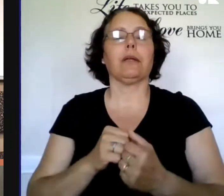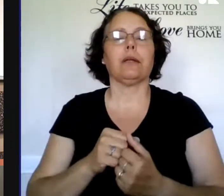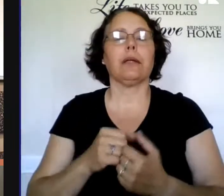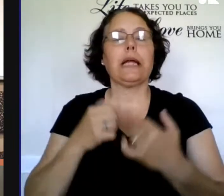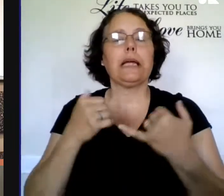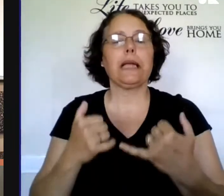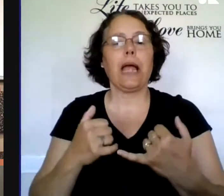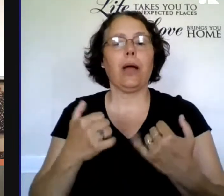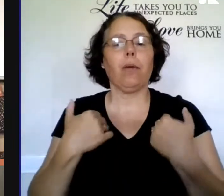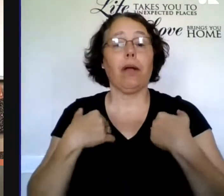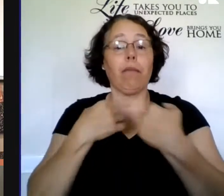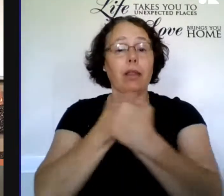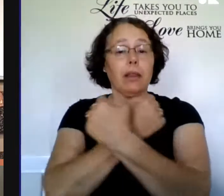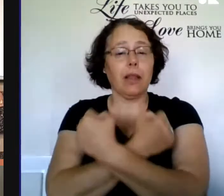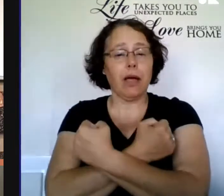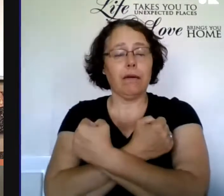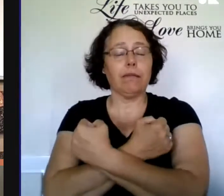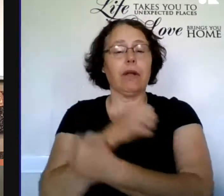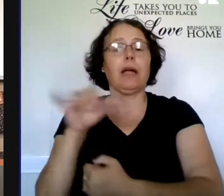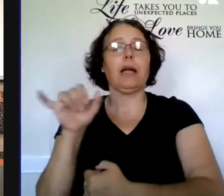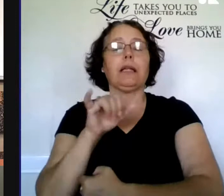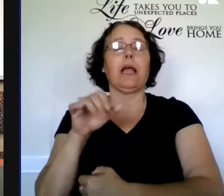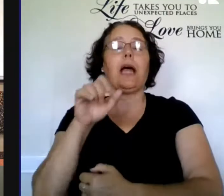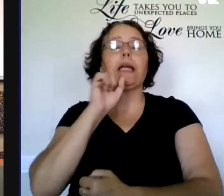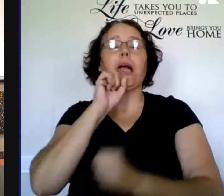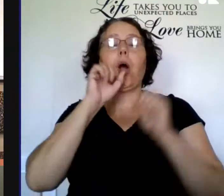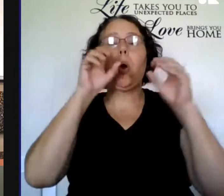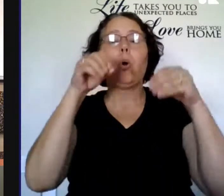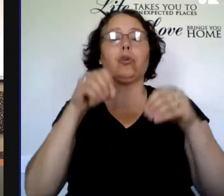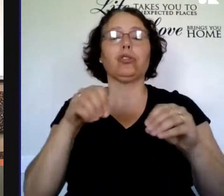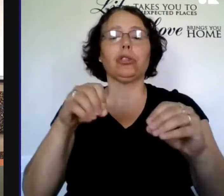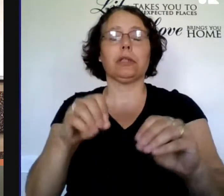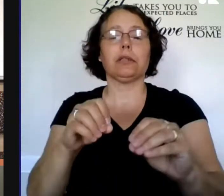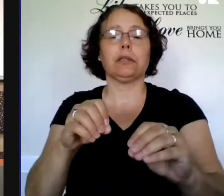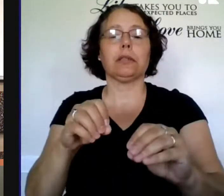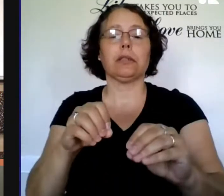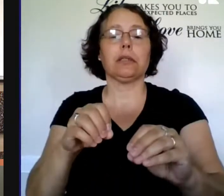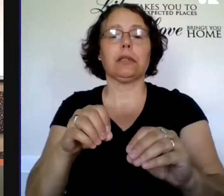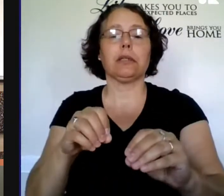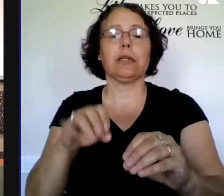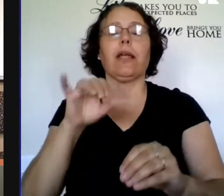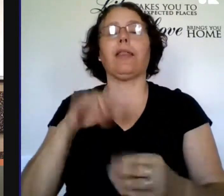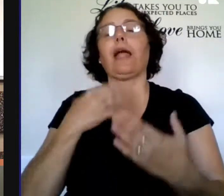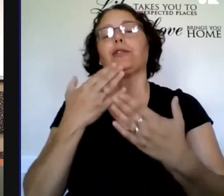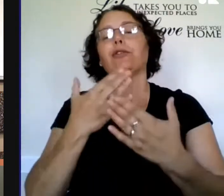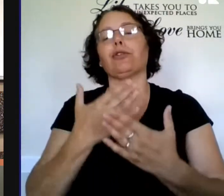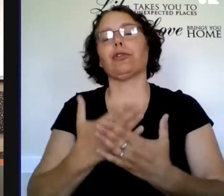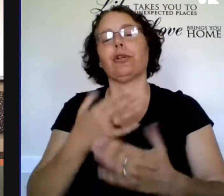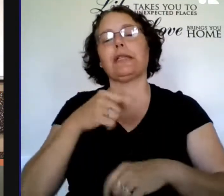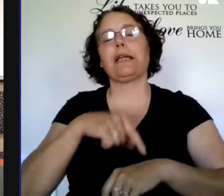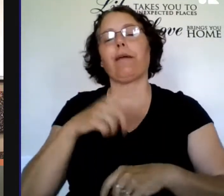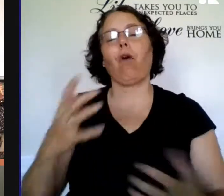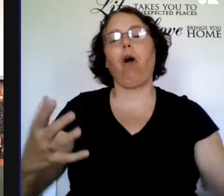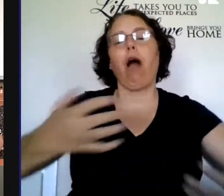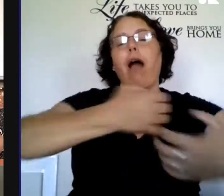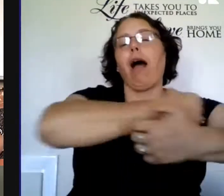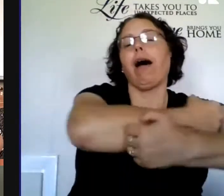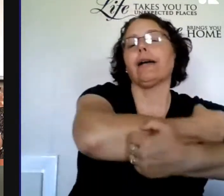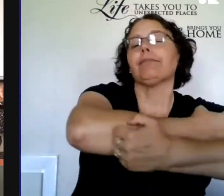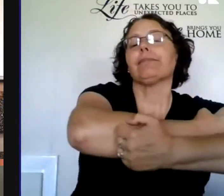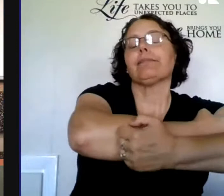got love like an ocean. And this is a good verse to hug someone. I've